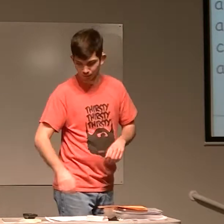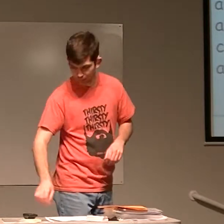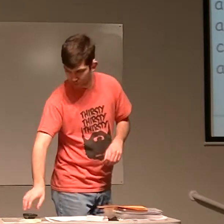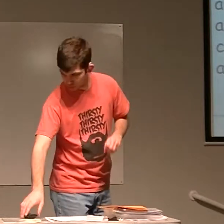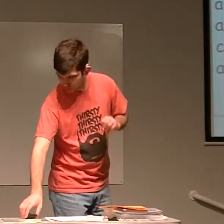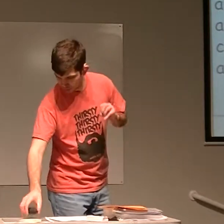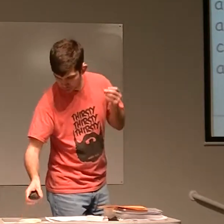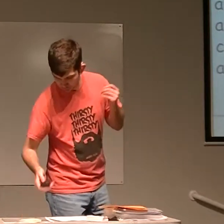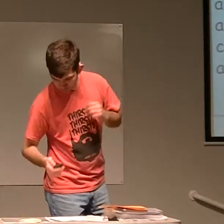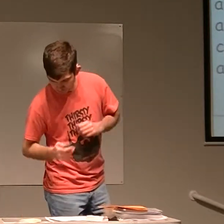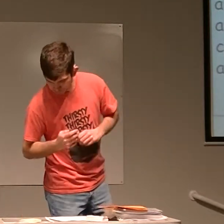So,